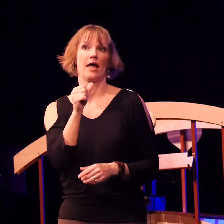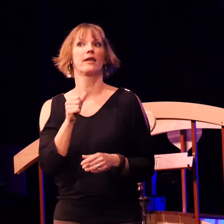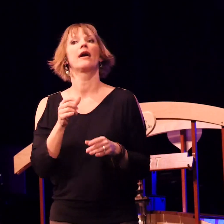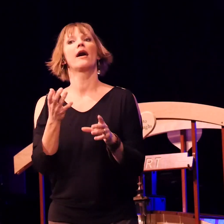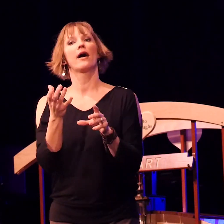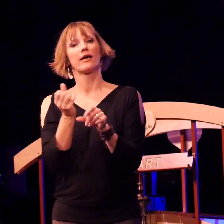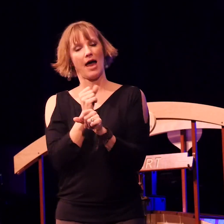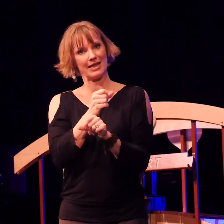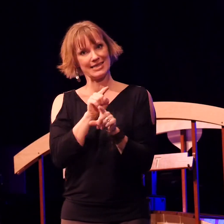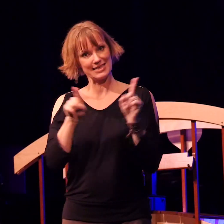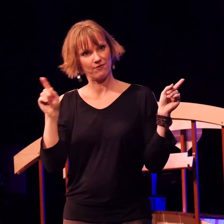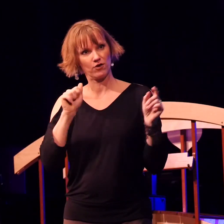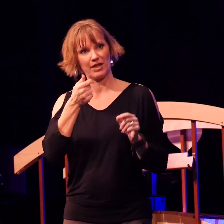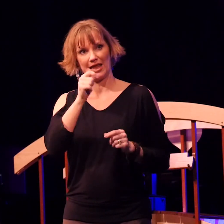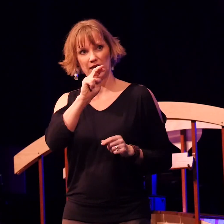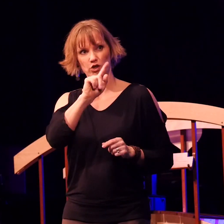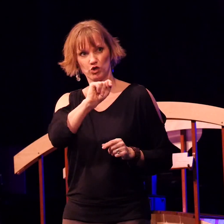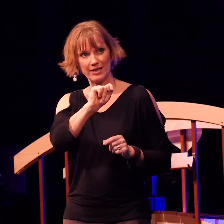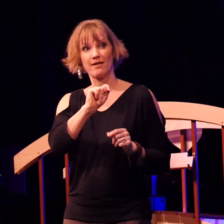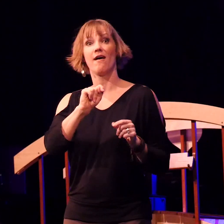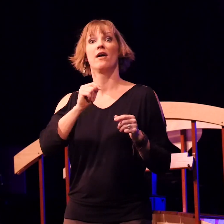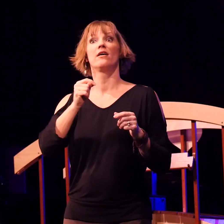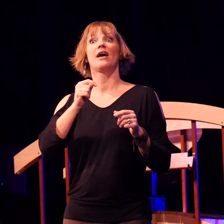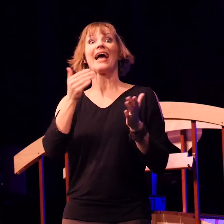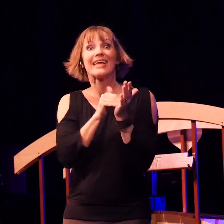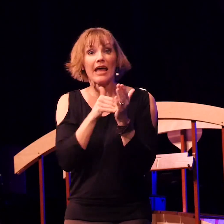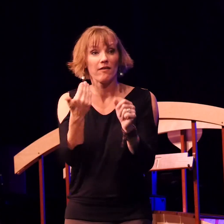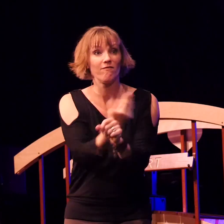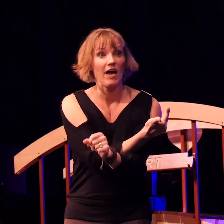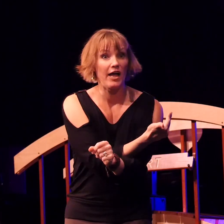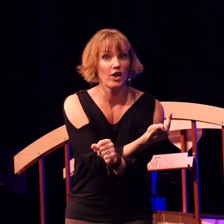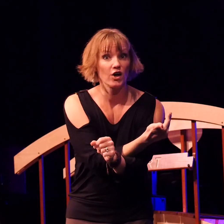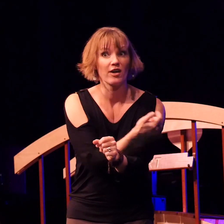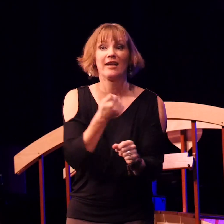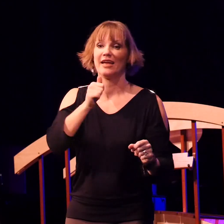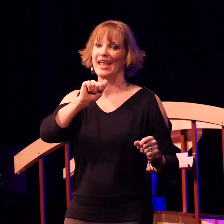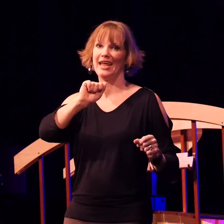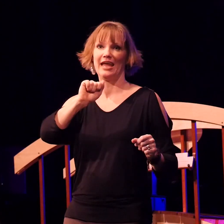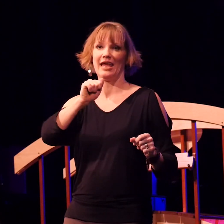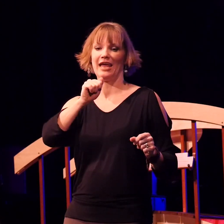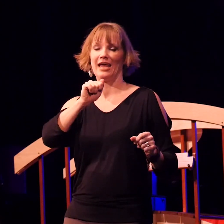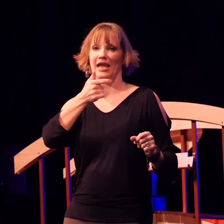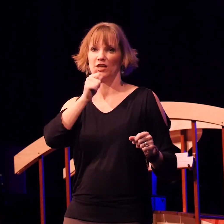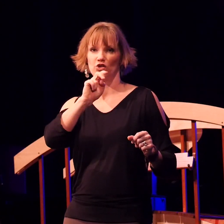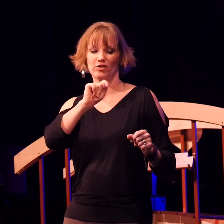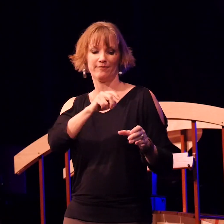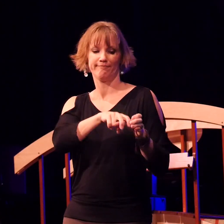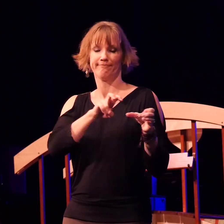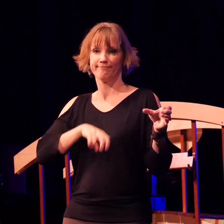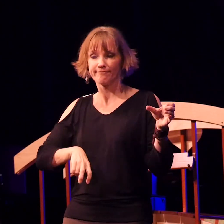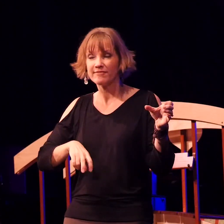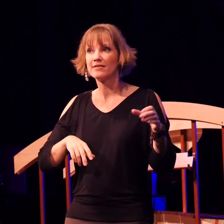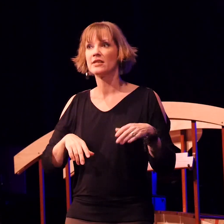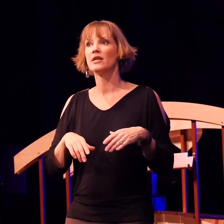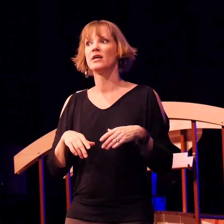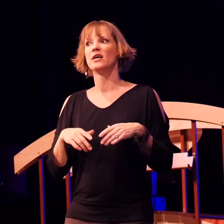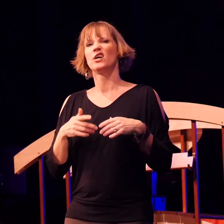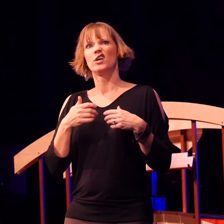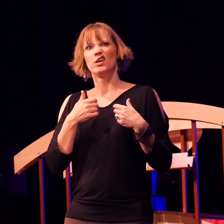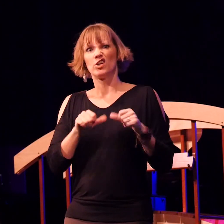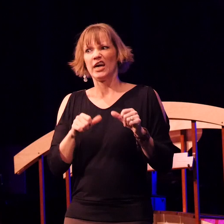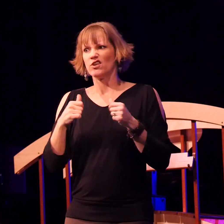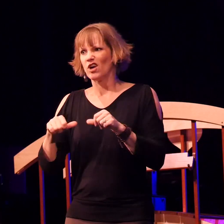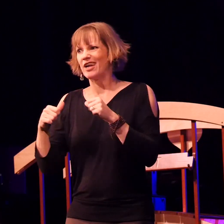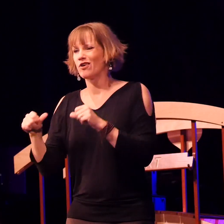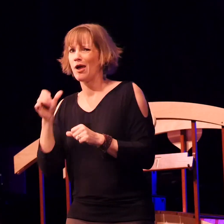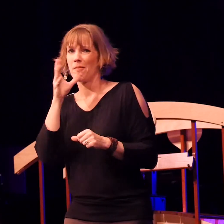agent and got fired from a second job, and that agent left her. And then she tried everything, but little worked. Her mother